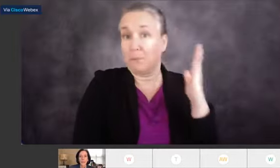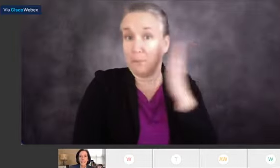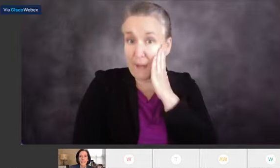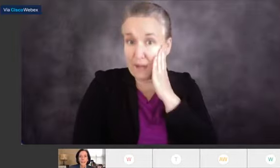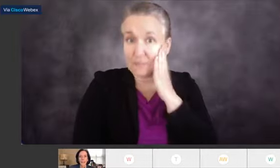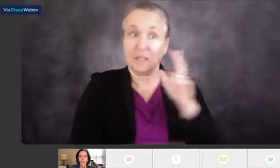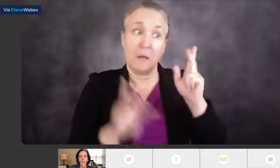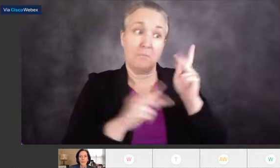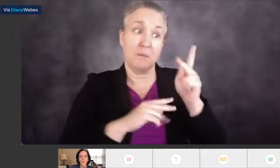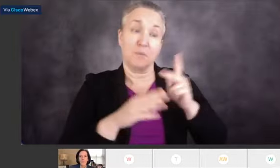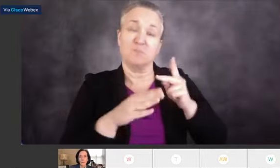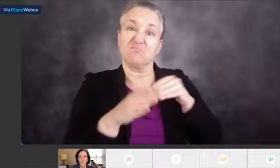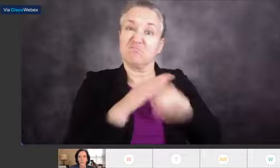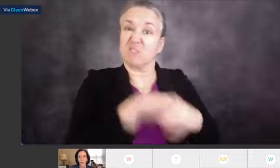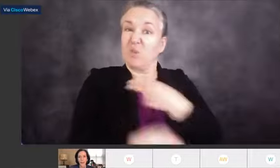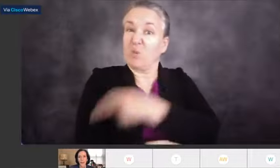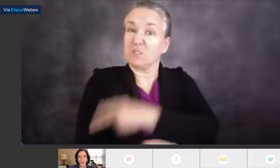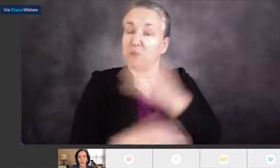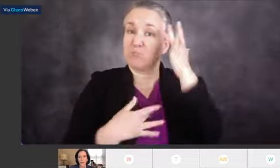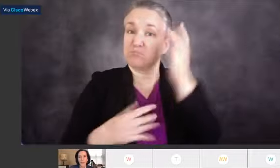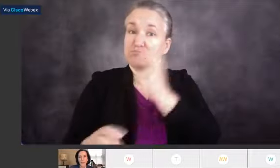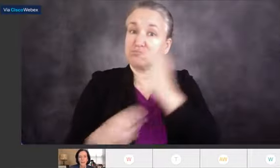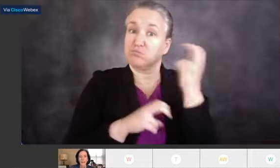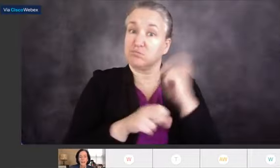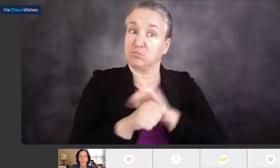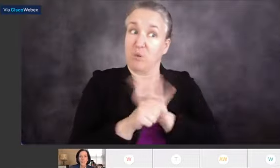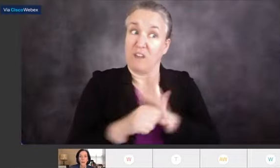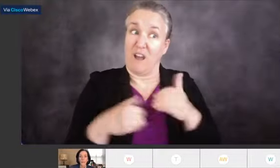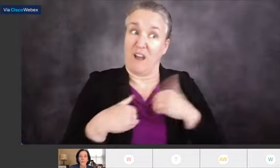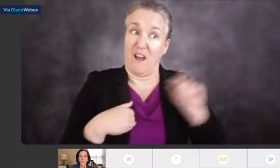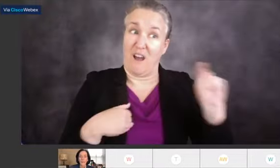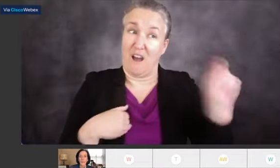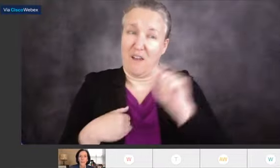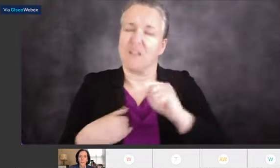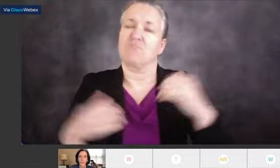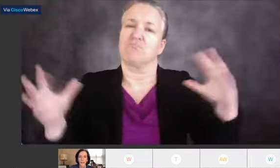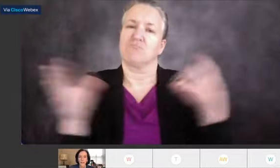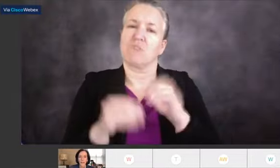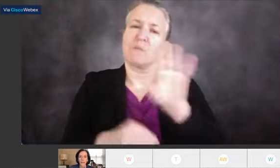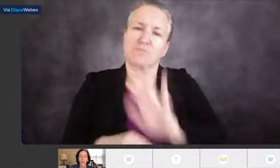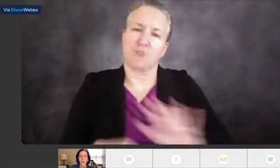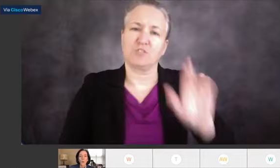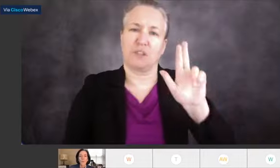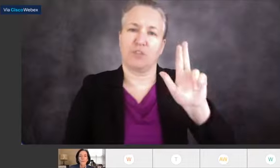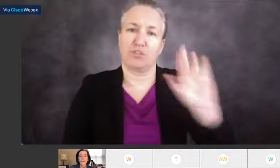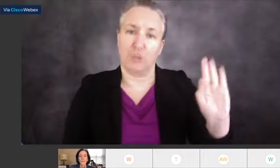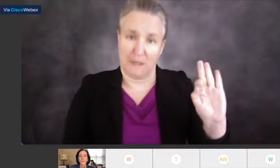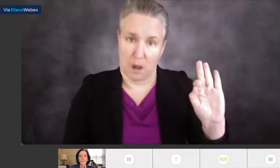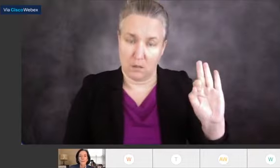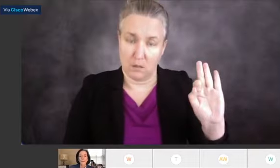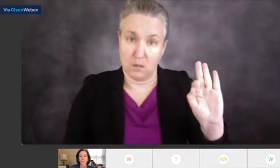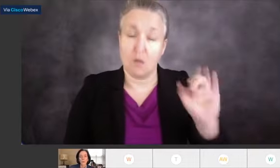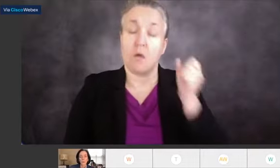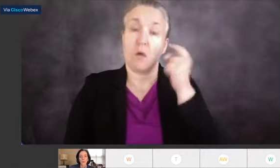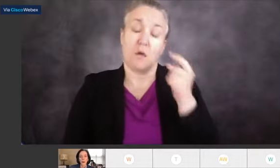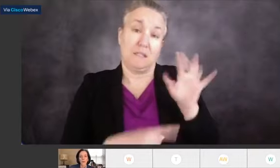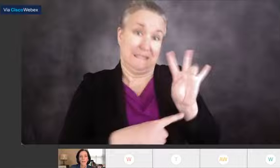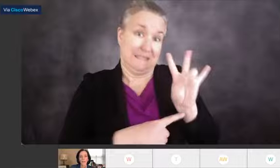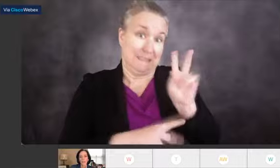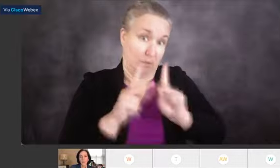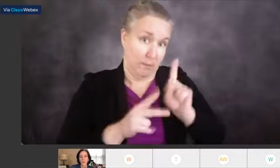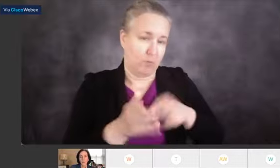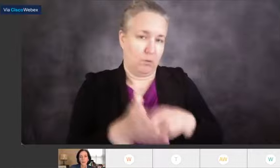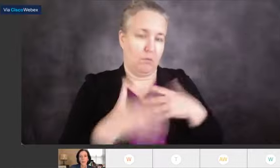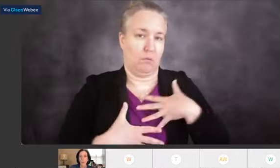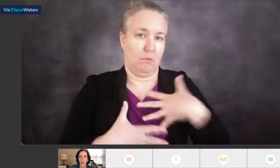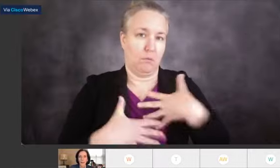hospitalized COVID-19 patients in a Montgomery County hospital is approximately 39, with 7 individuals requiring